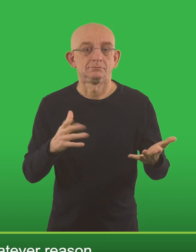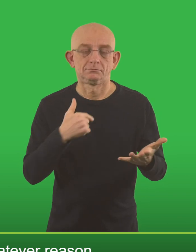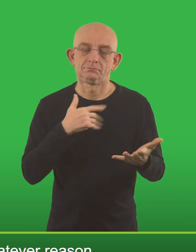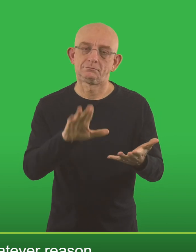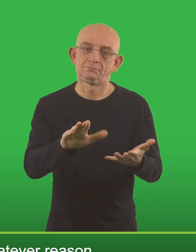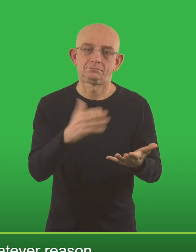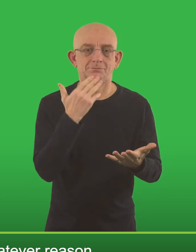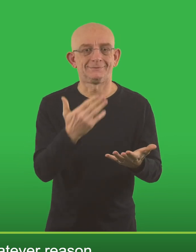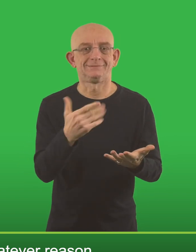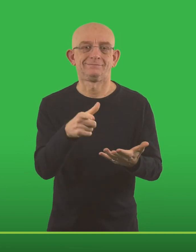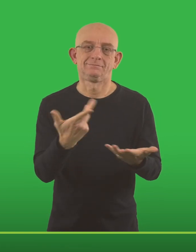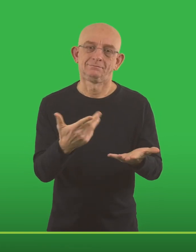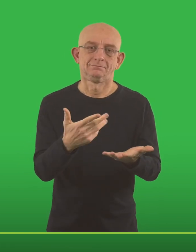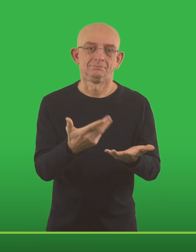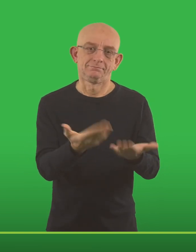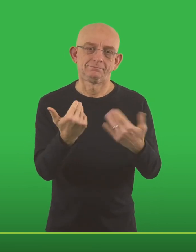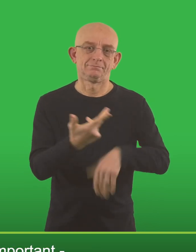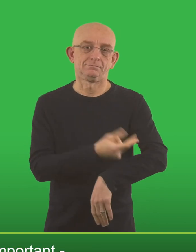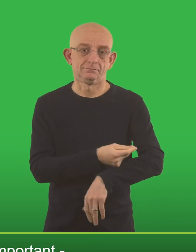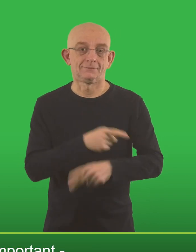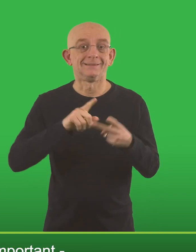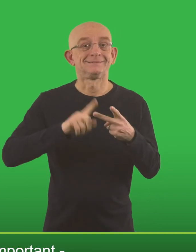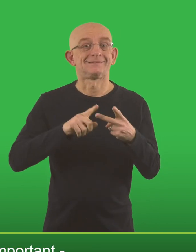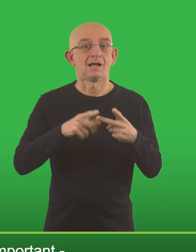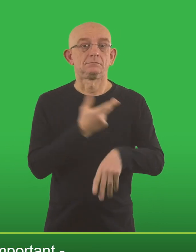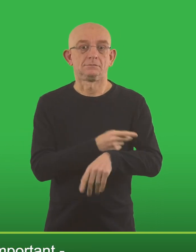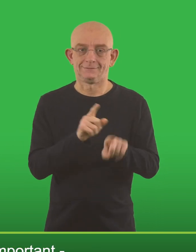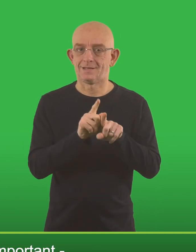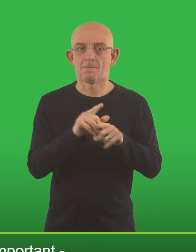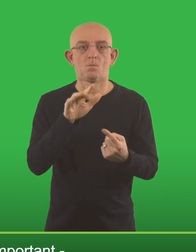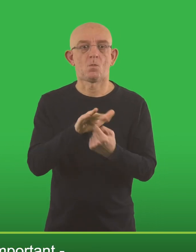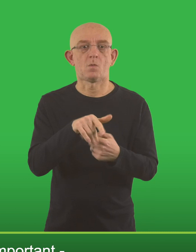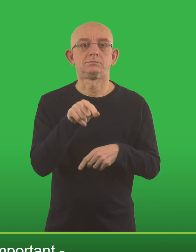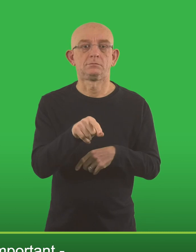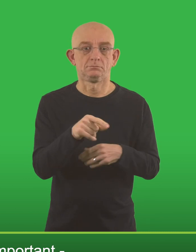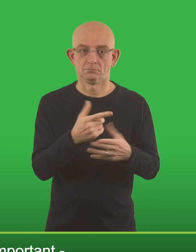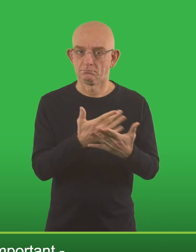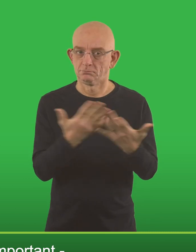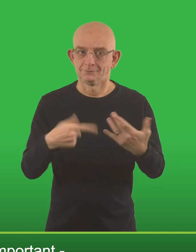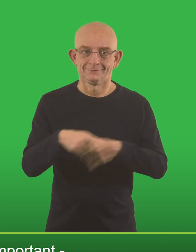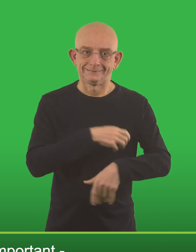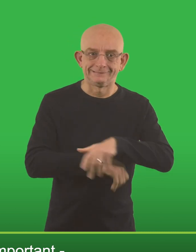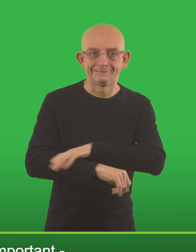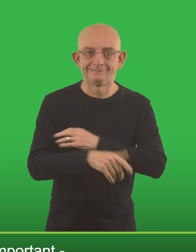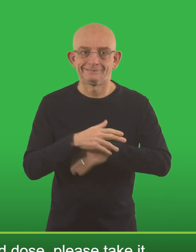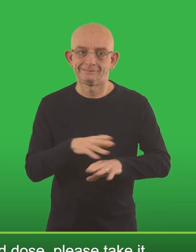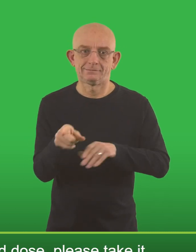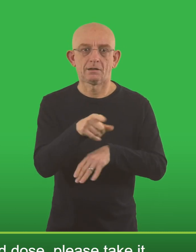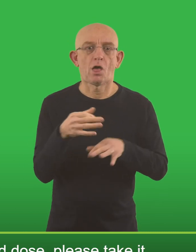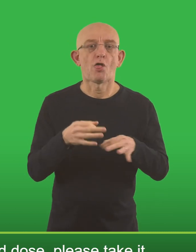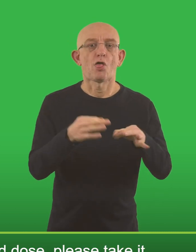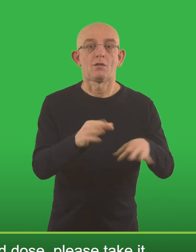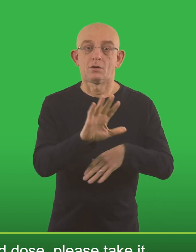I'd really encourage you to take up the offer. Second doses are equally important. We're putting a lot of energy into second doses at the moment.